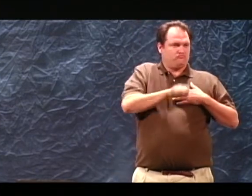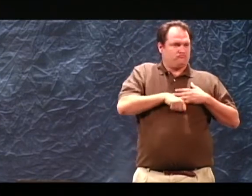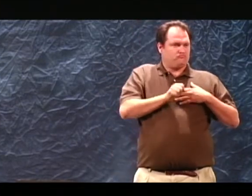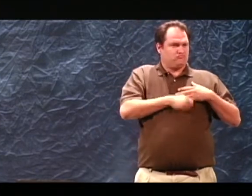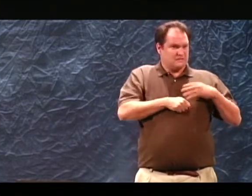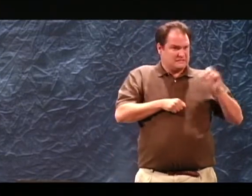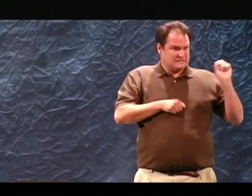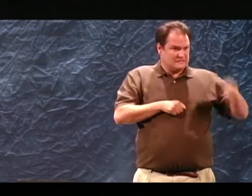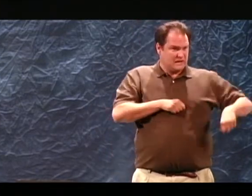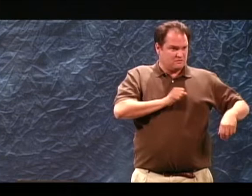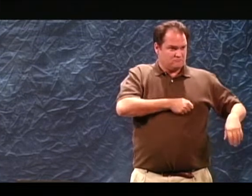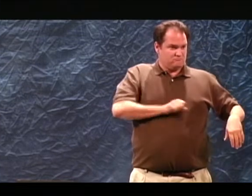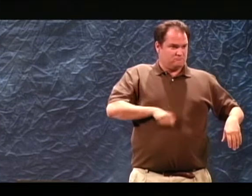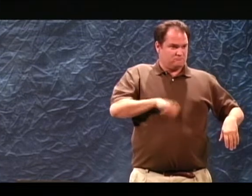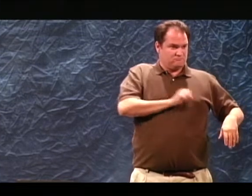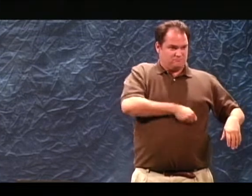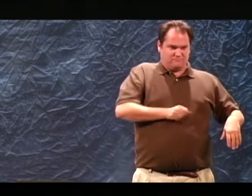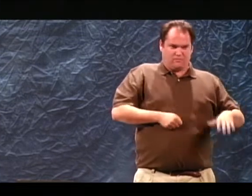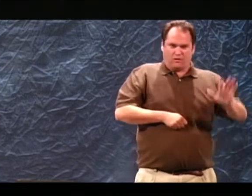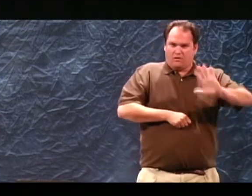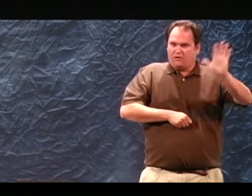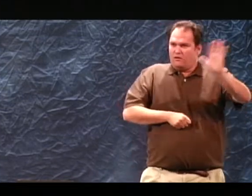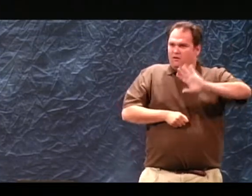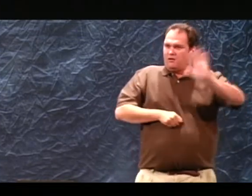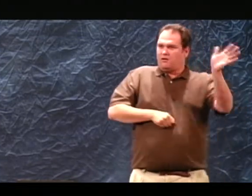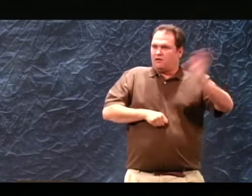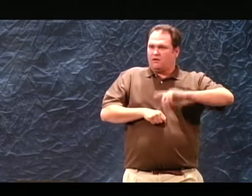what would happen if the heart were out there for everybody to see